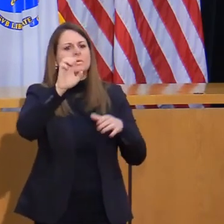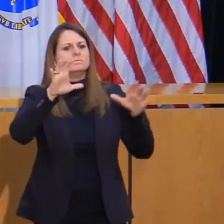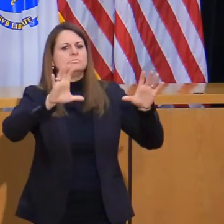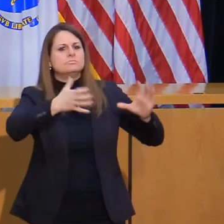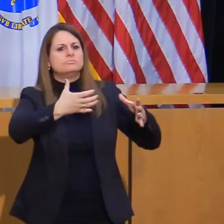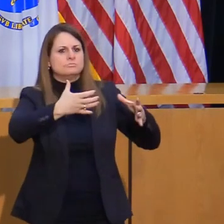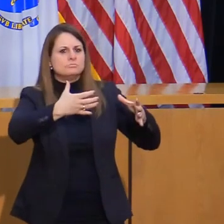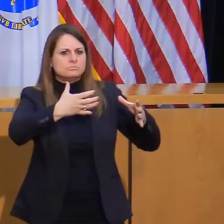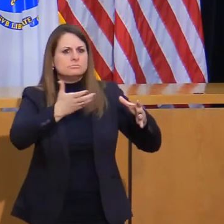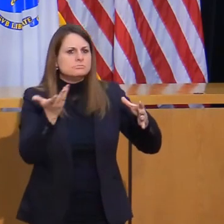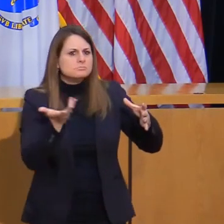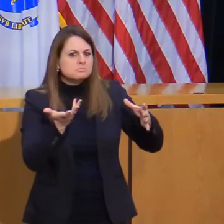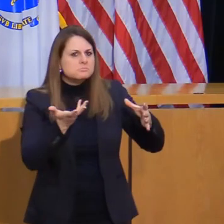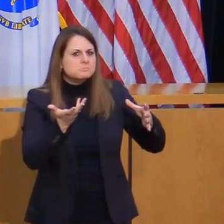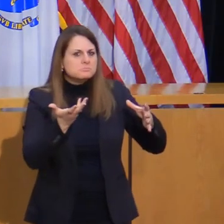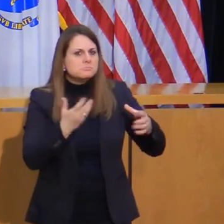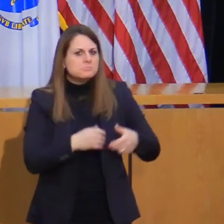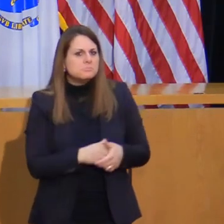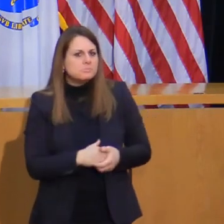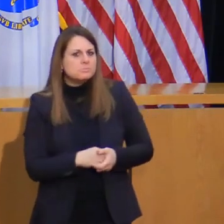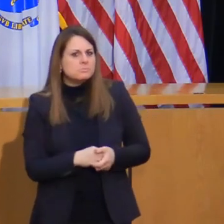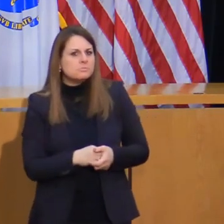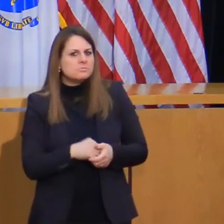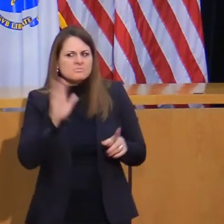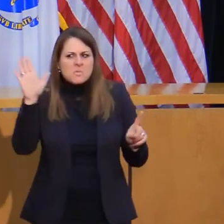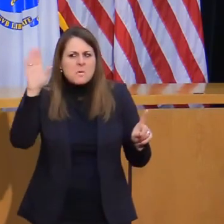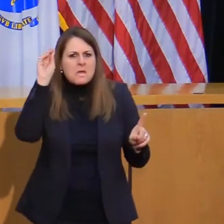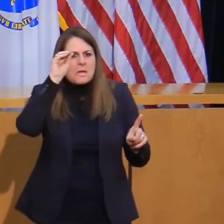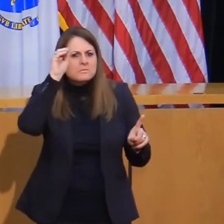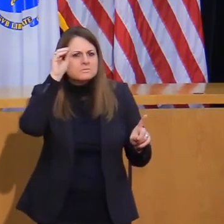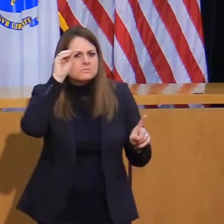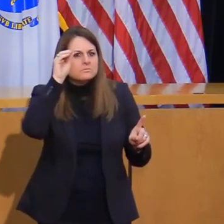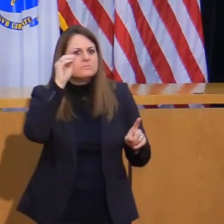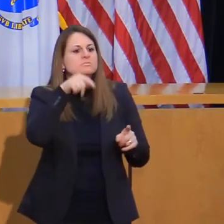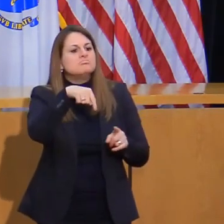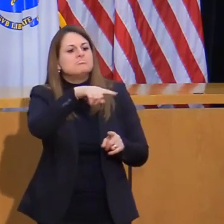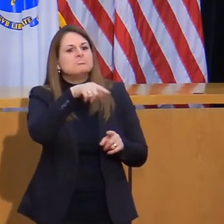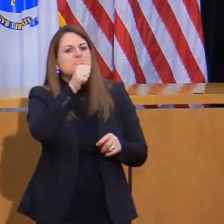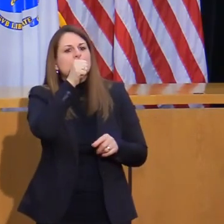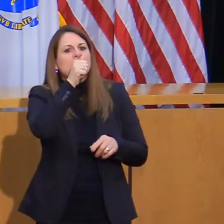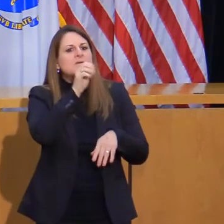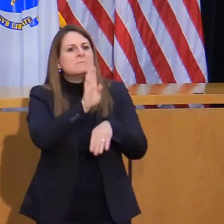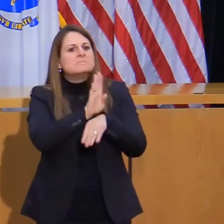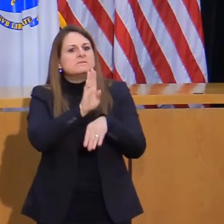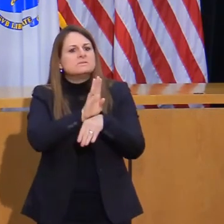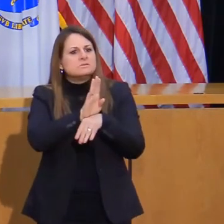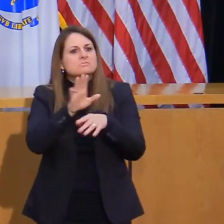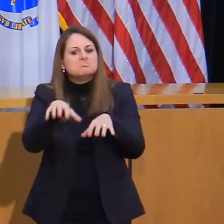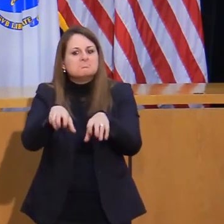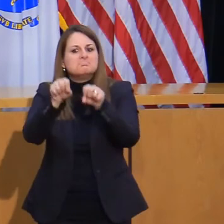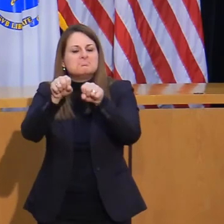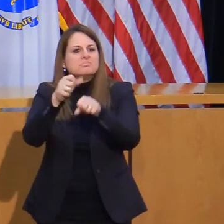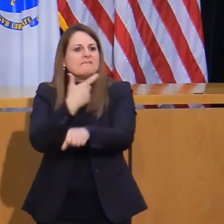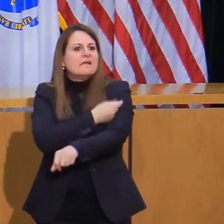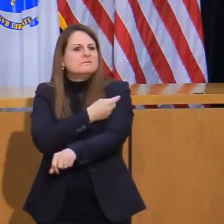that going forward, either for private businesses or a wider program? So,